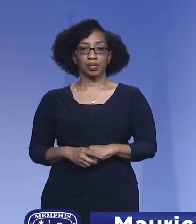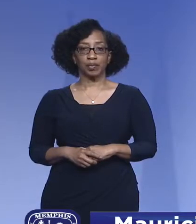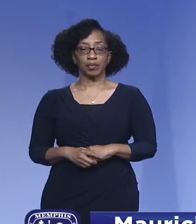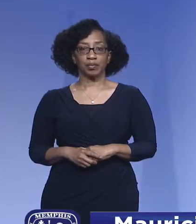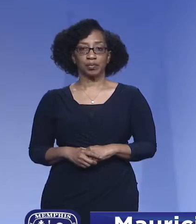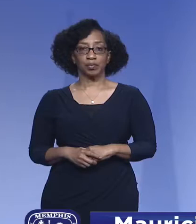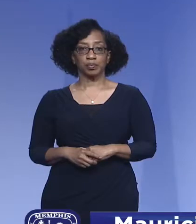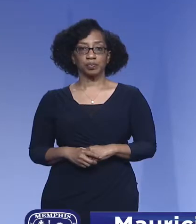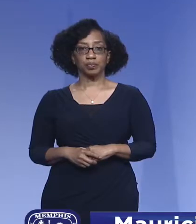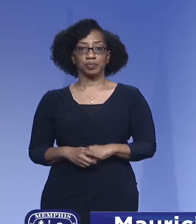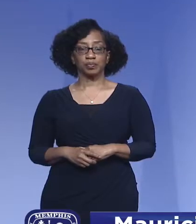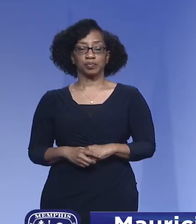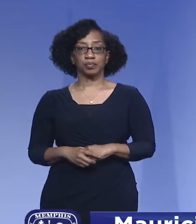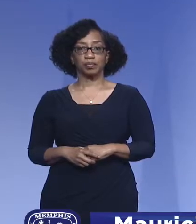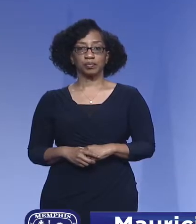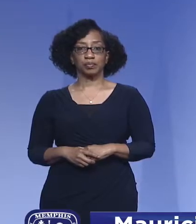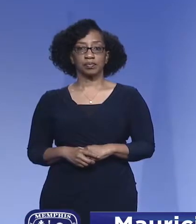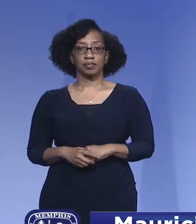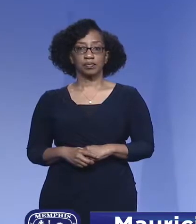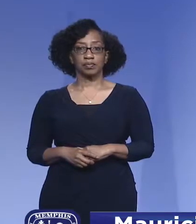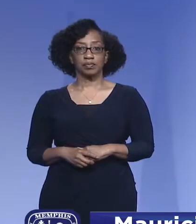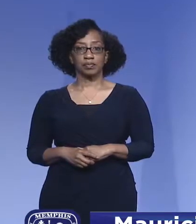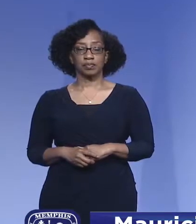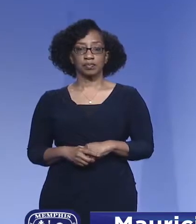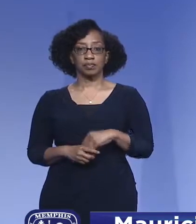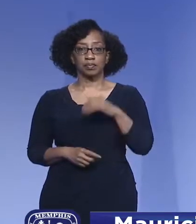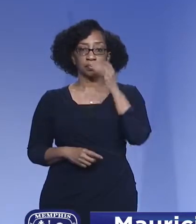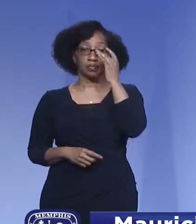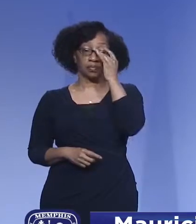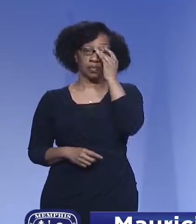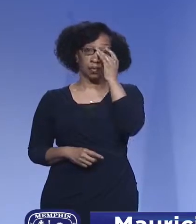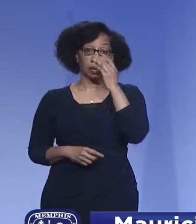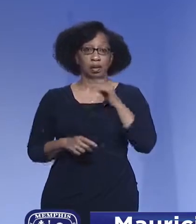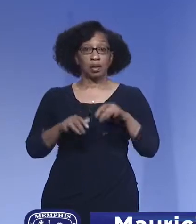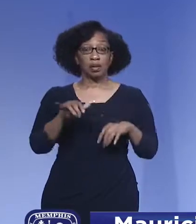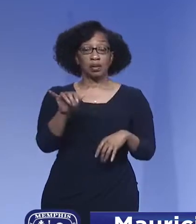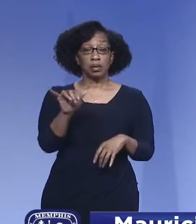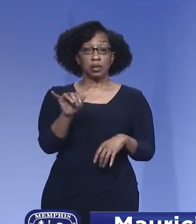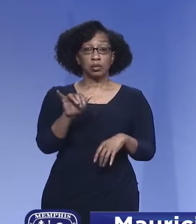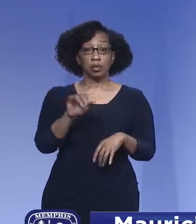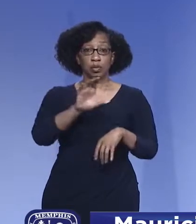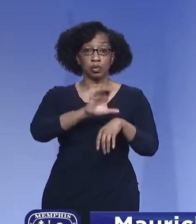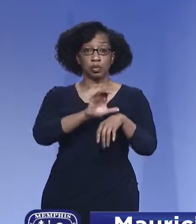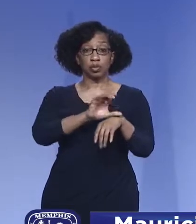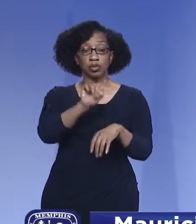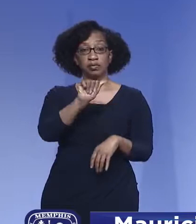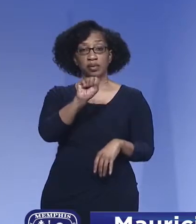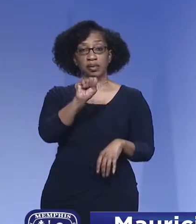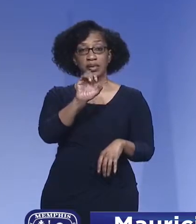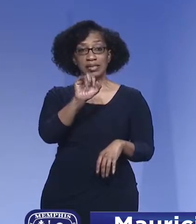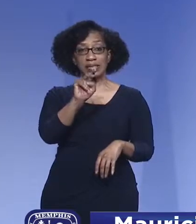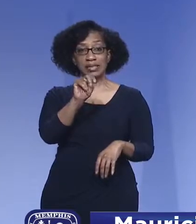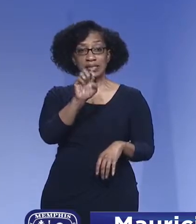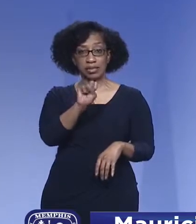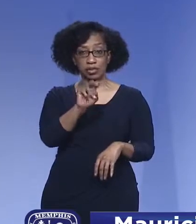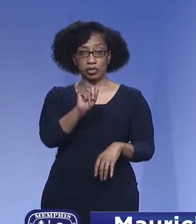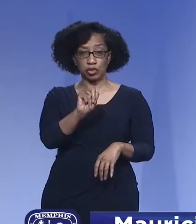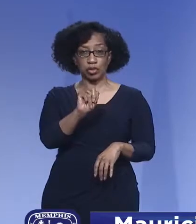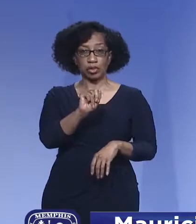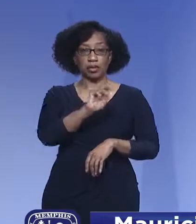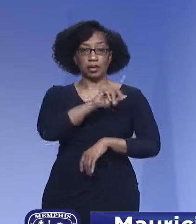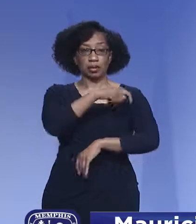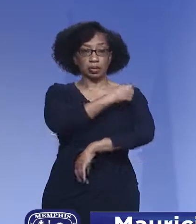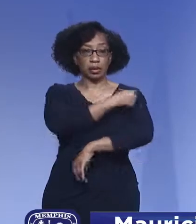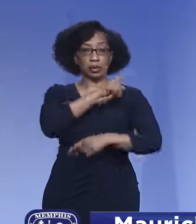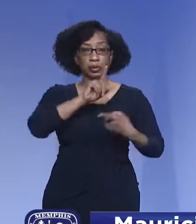preguntas, nada. Llegas, te pones la vacuna. Today also, the Church of the Ascension has vaccines until 6 p.m., and there are, as of